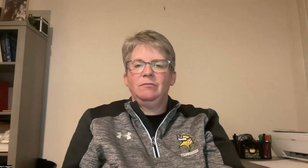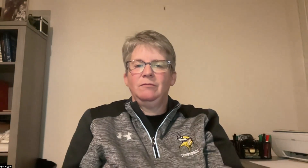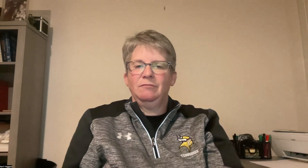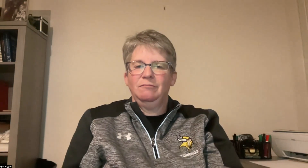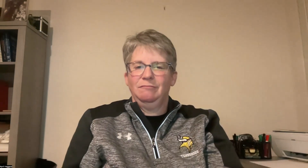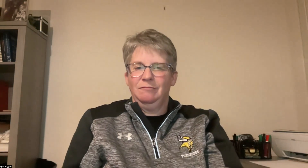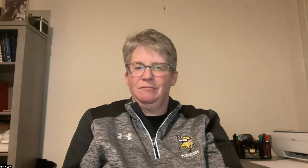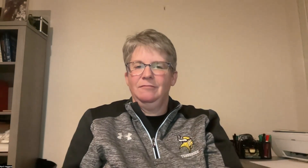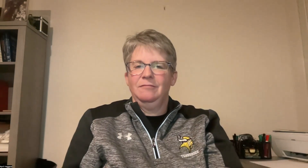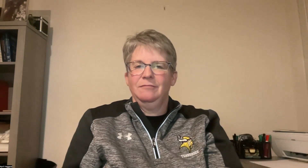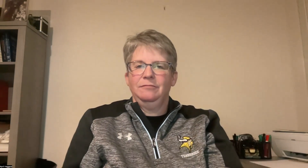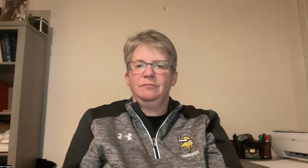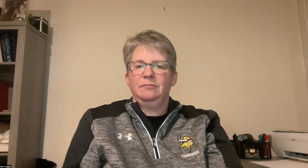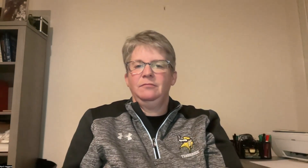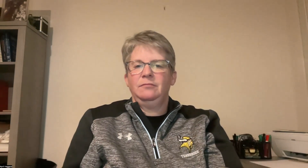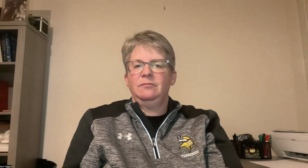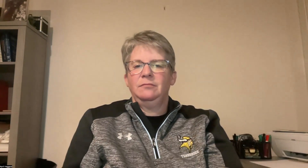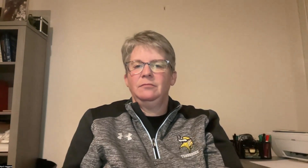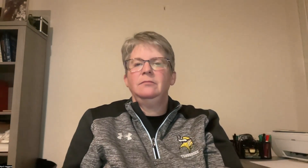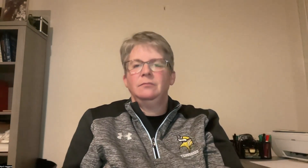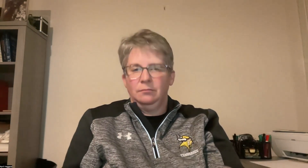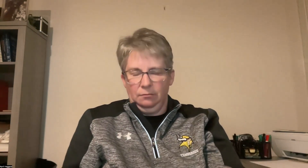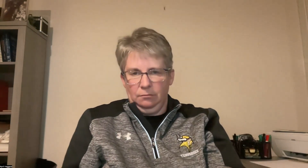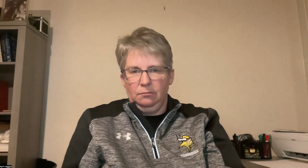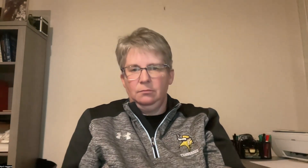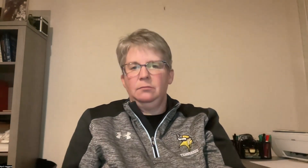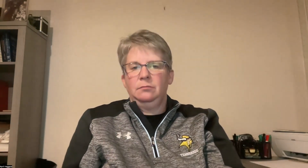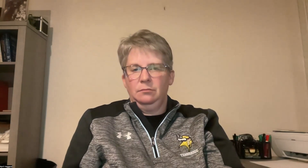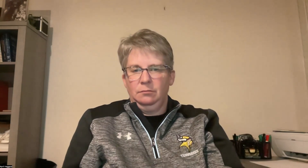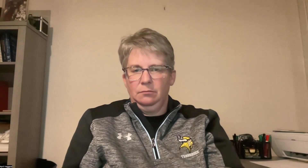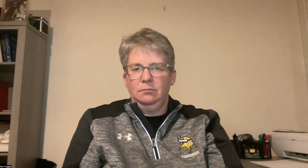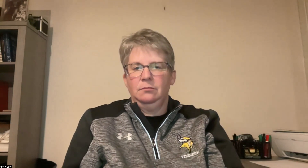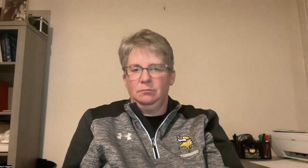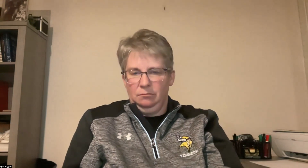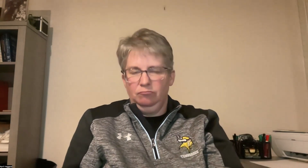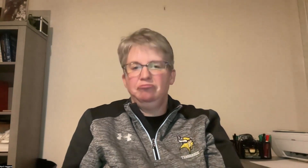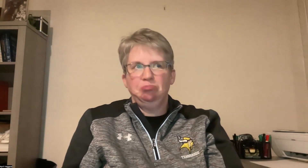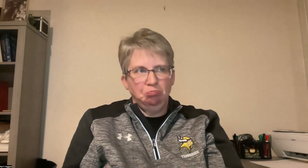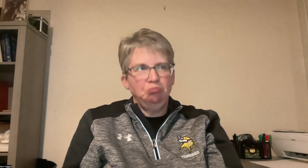you know, somebody had that idea and we thought that was a good idea. We should just go ahead and take that on